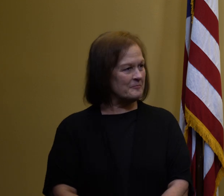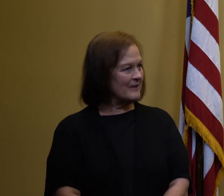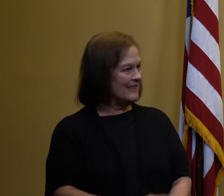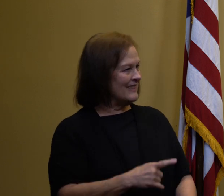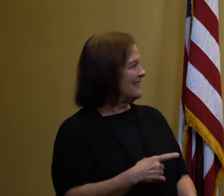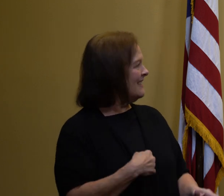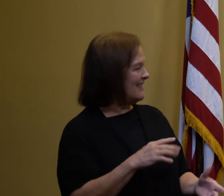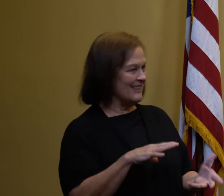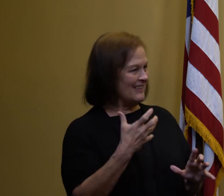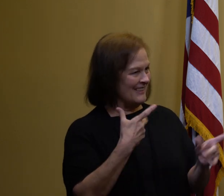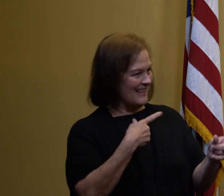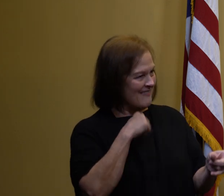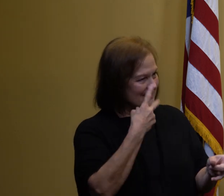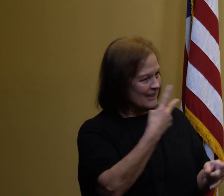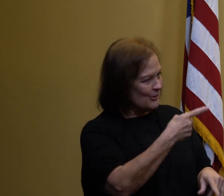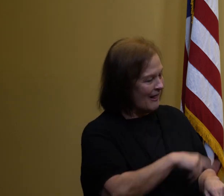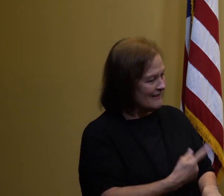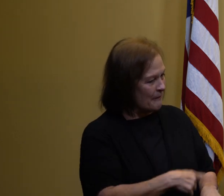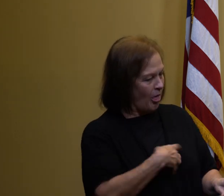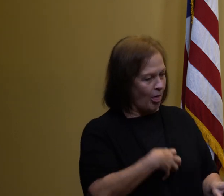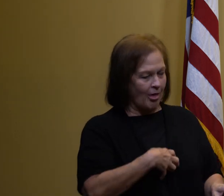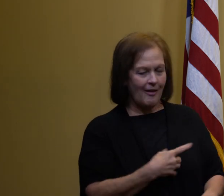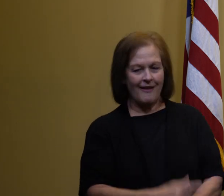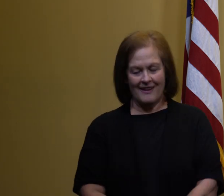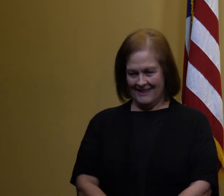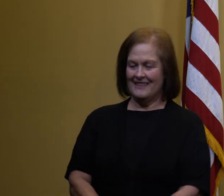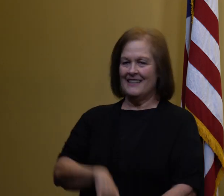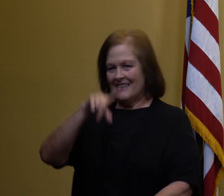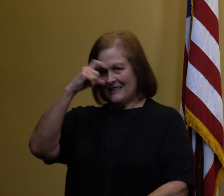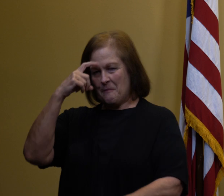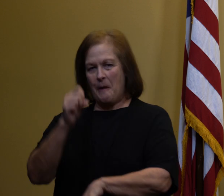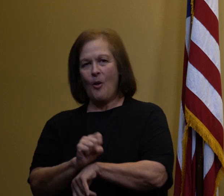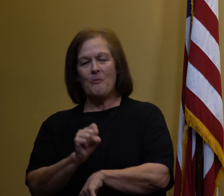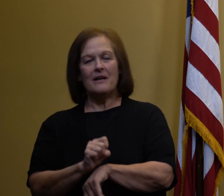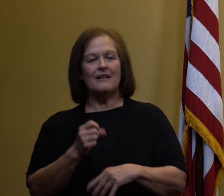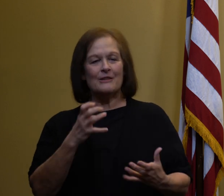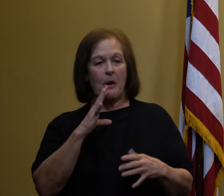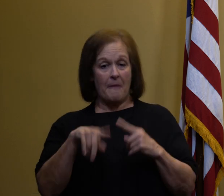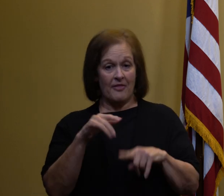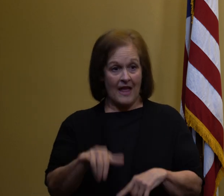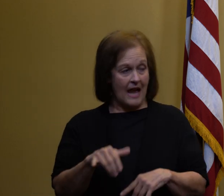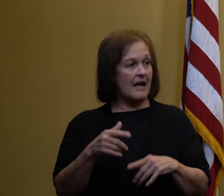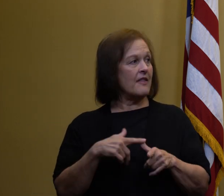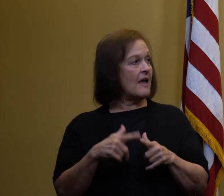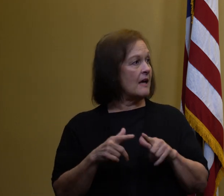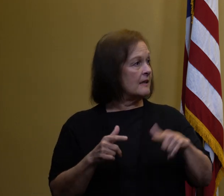That's a funk shui up in here. I haven't seen you in a minute. Sorry. So, summer employment, I wanted to touch on that. I'm going to turn it over